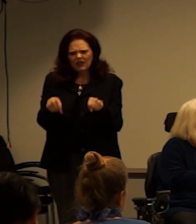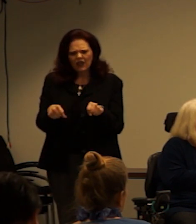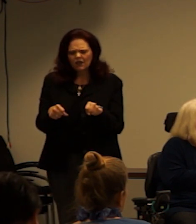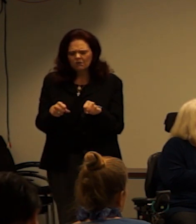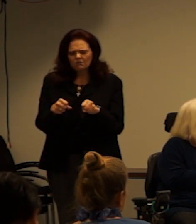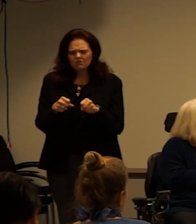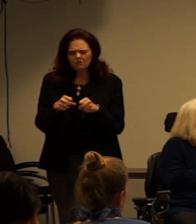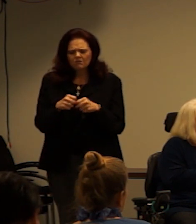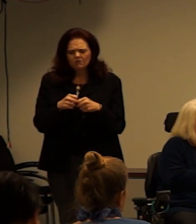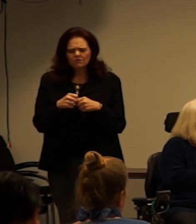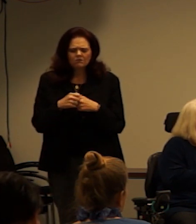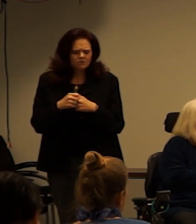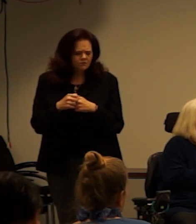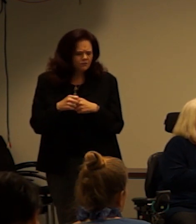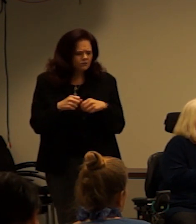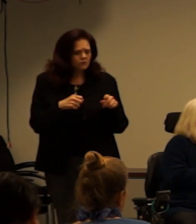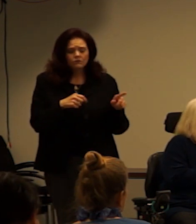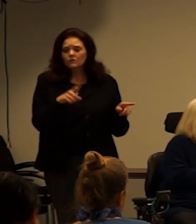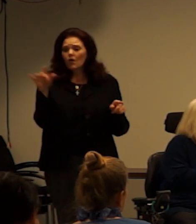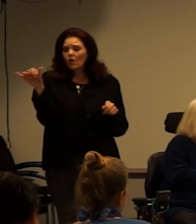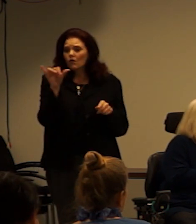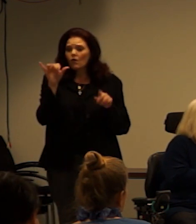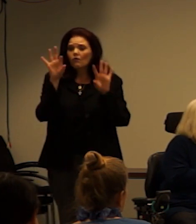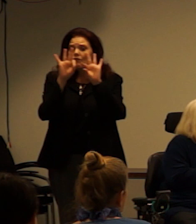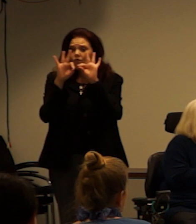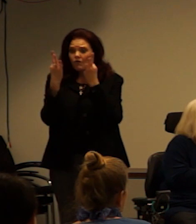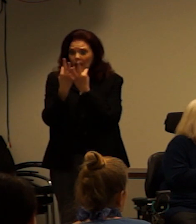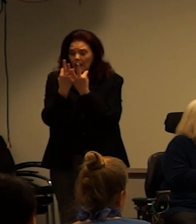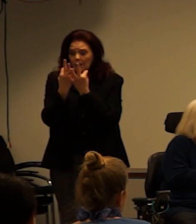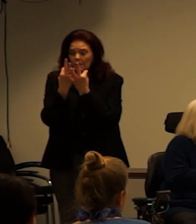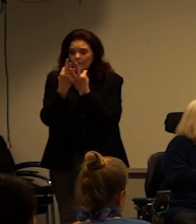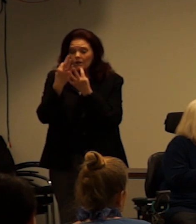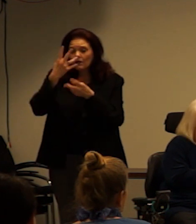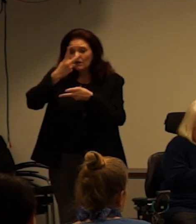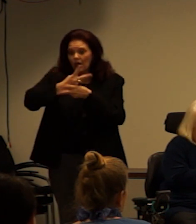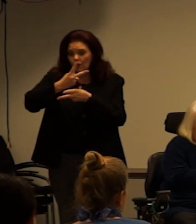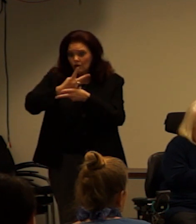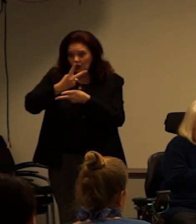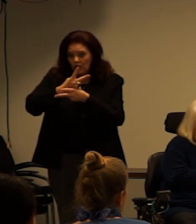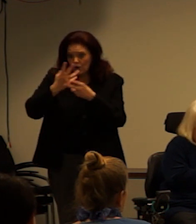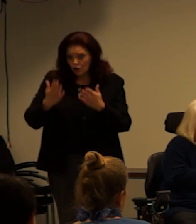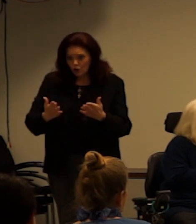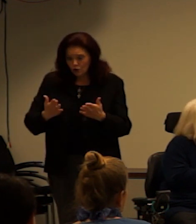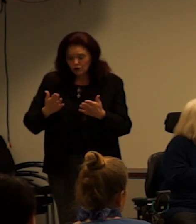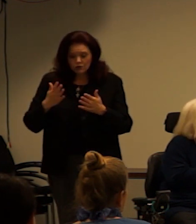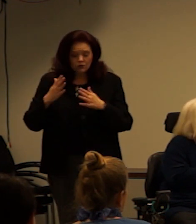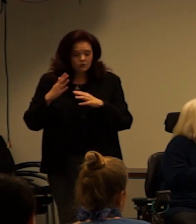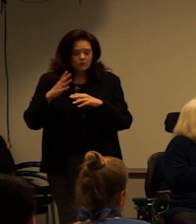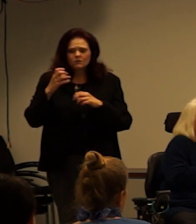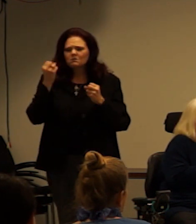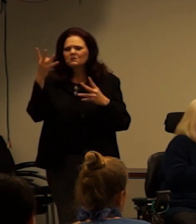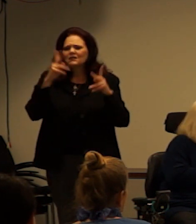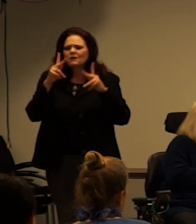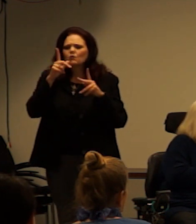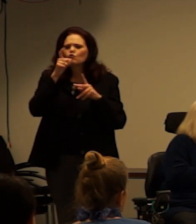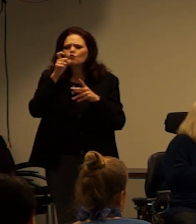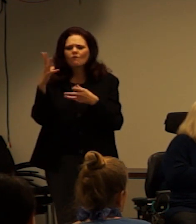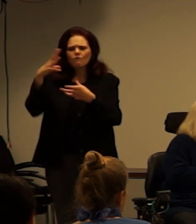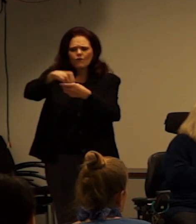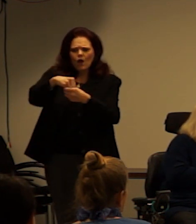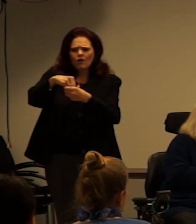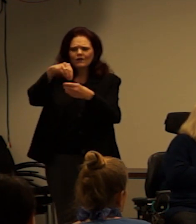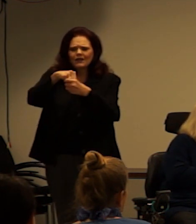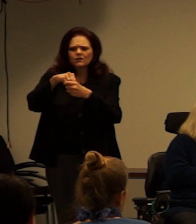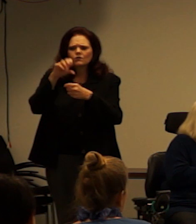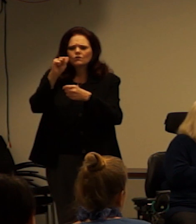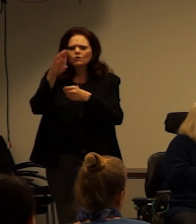that so that you'll know that. And also families, caretakers, a lot of people who are involved in